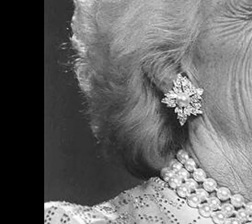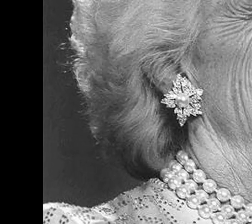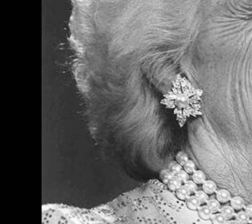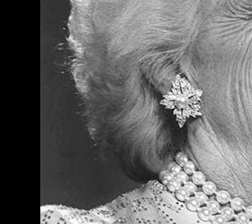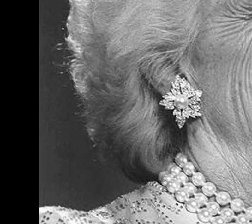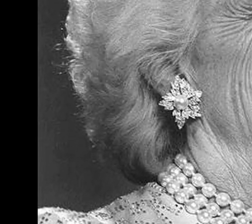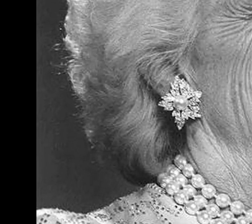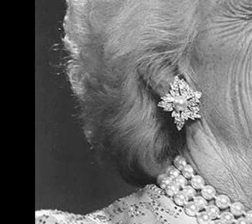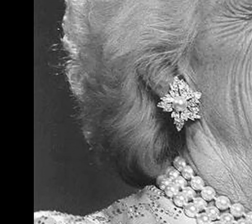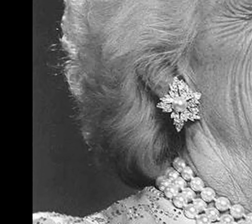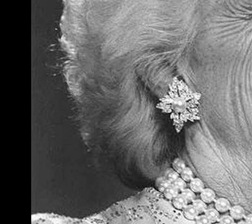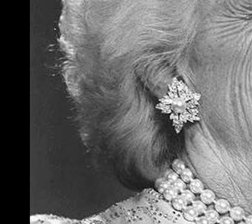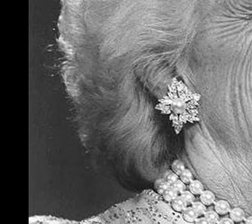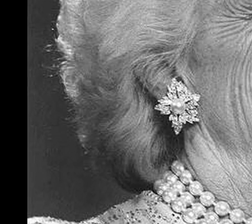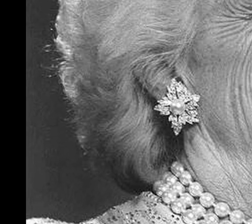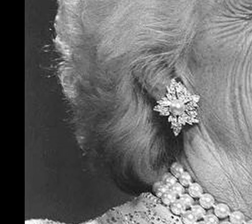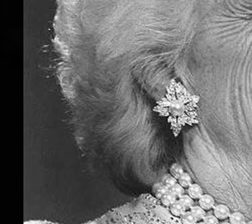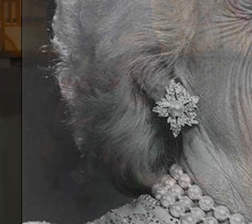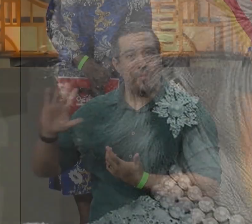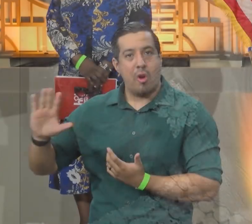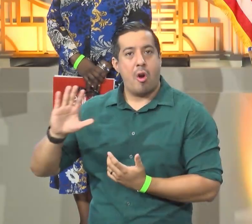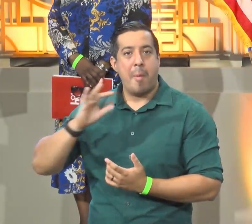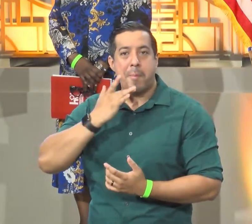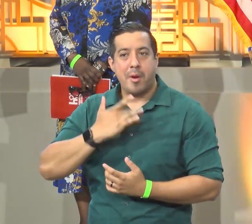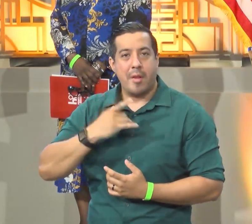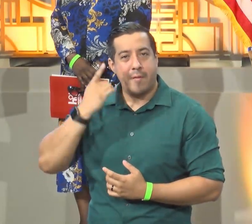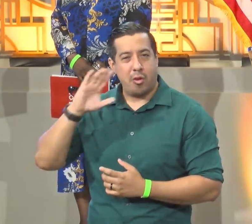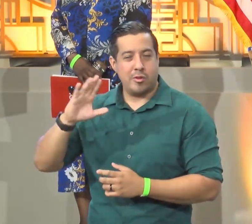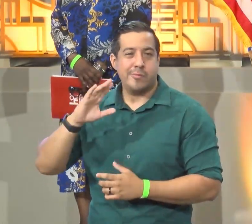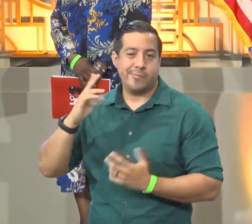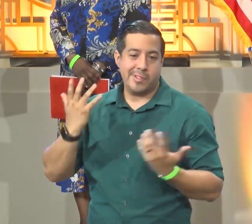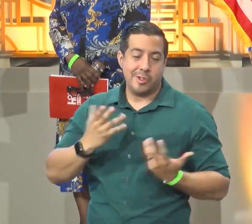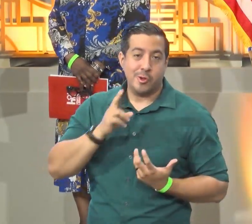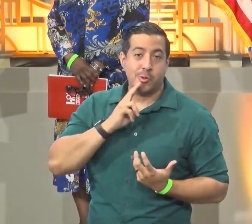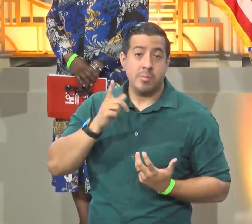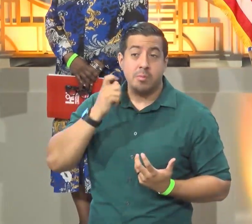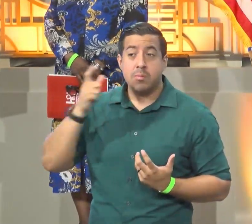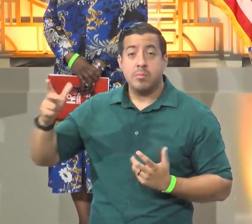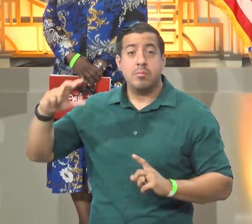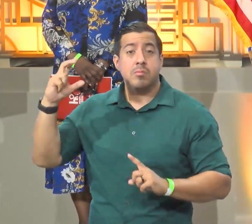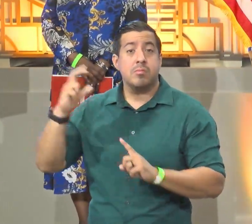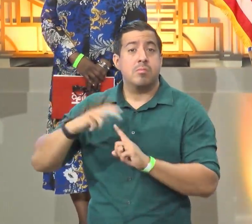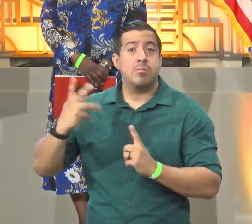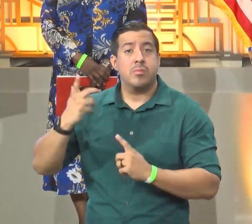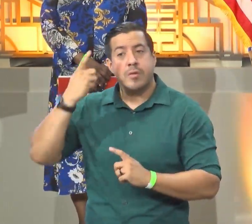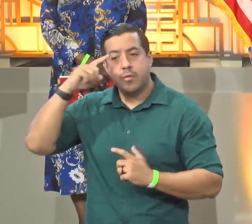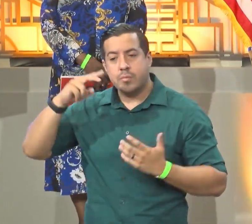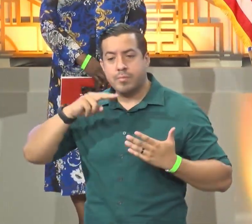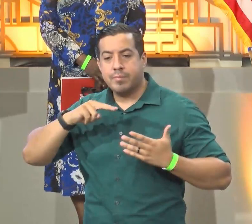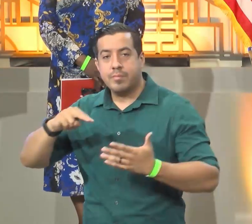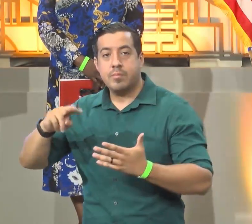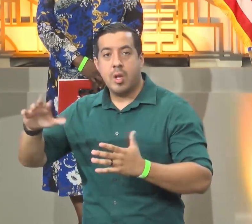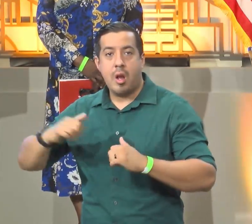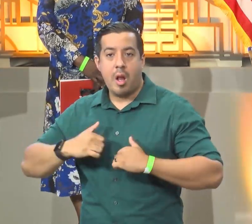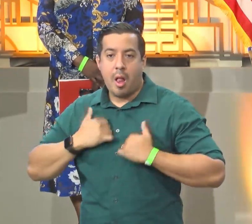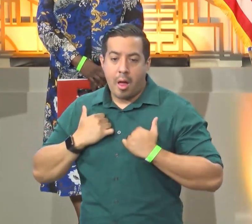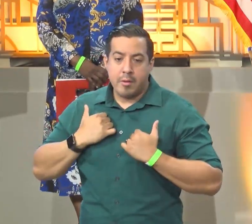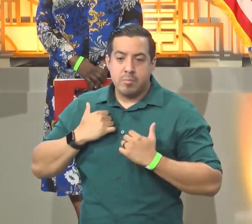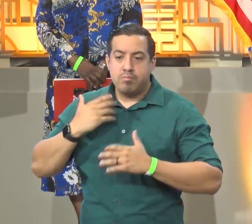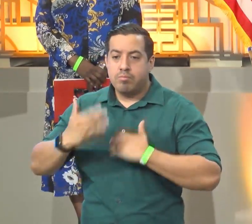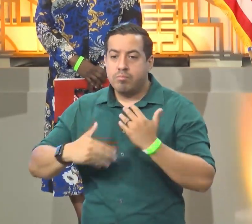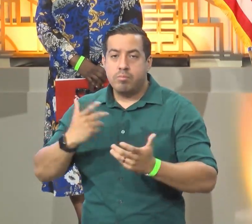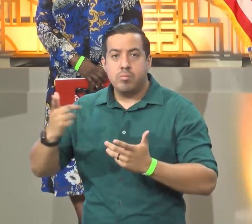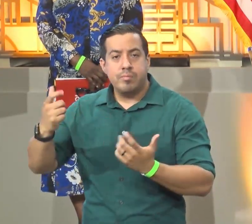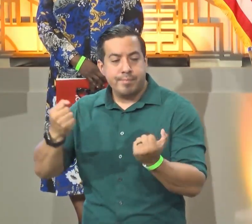96th birthday, and a special day for Houston. Mrs. Bush championed the cause of literacy for much of her life, and